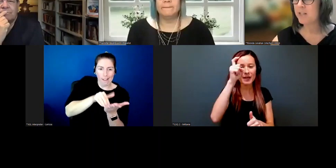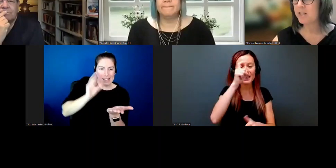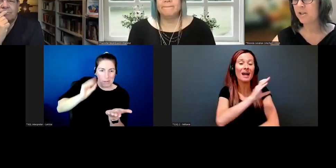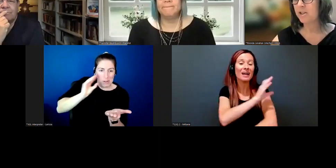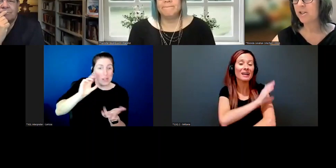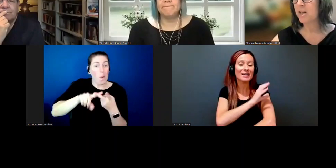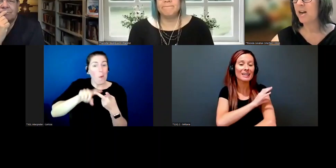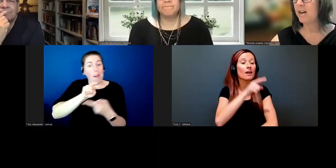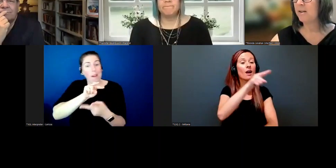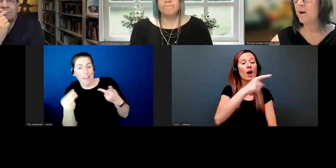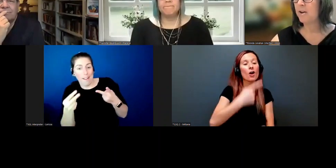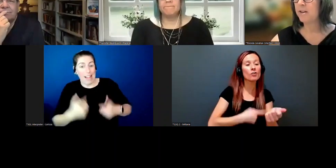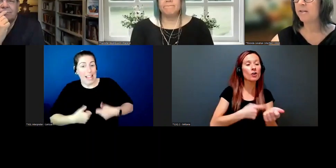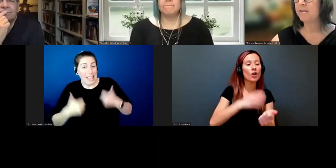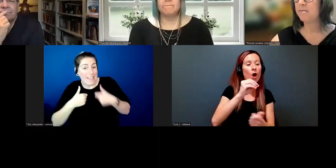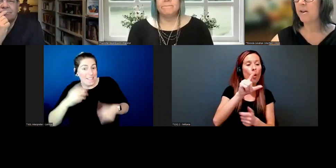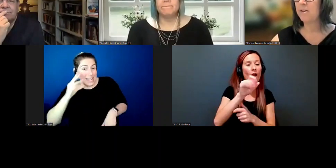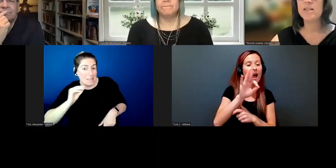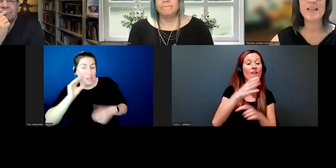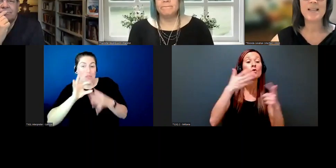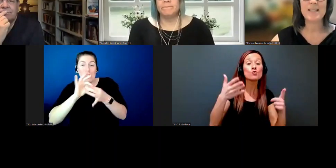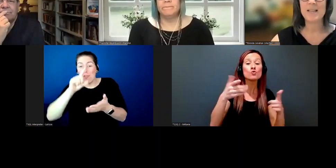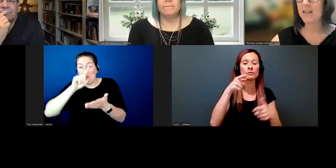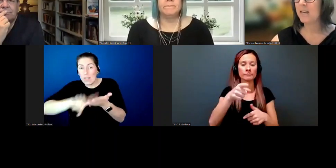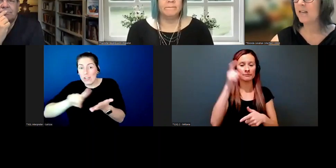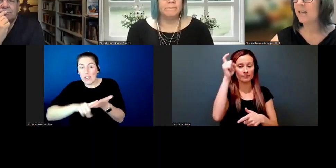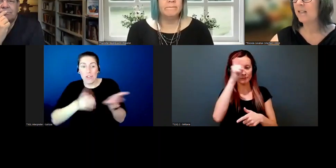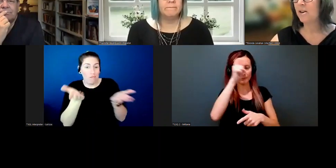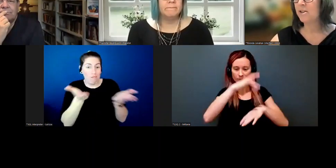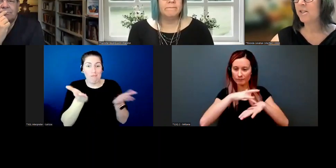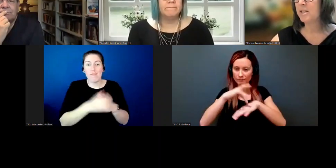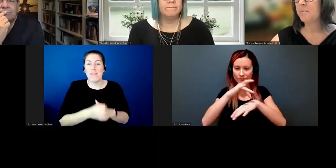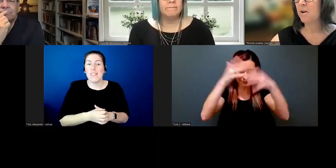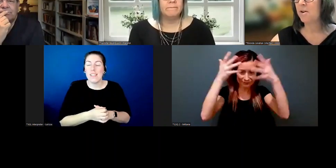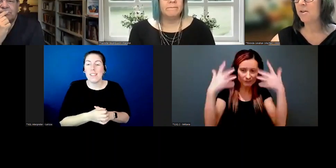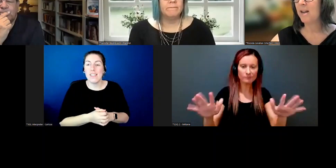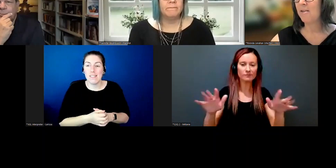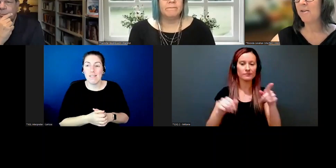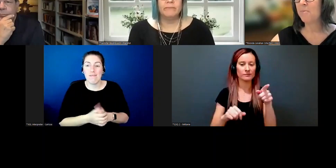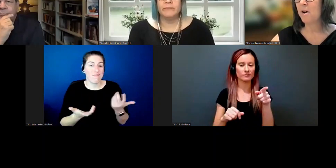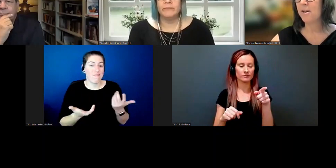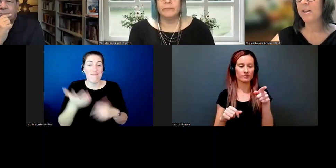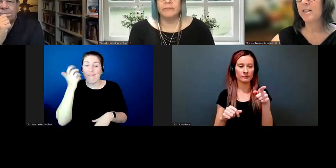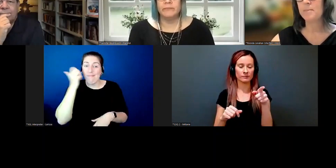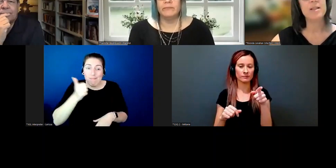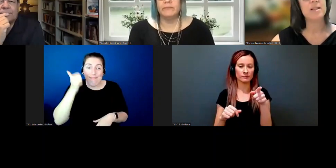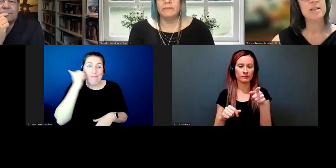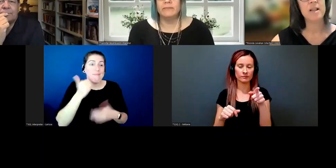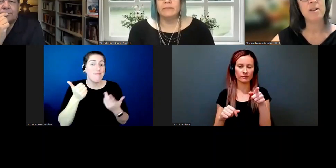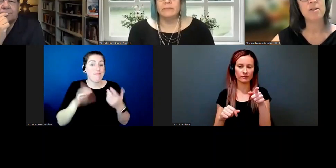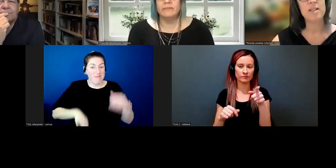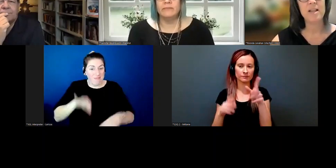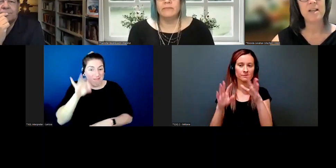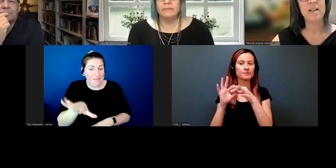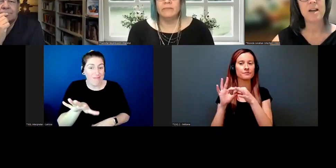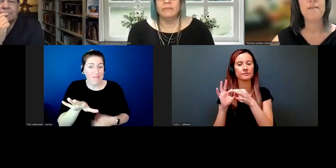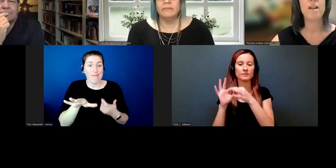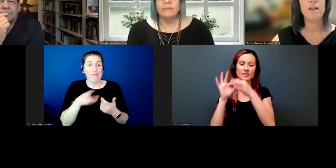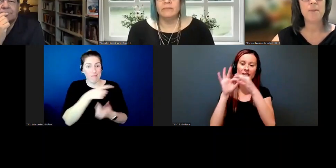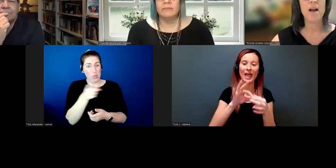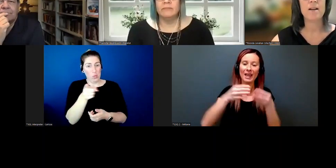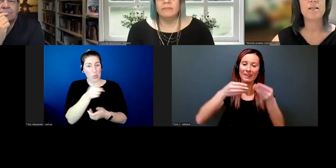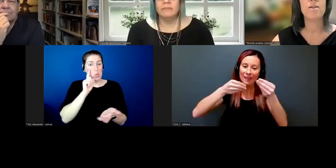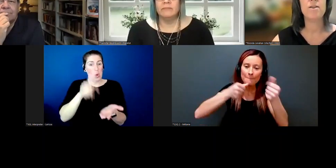and research on the day-to-day large and small out-of-pocket expenses that you're seeing that